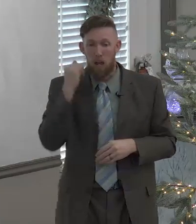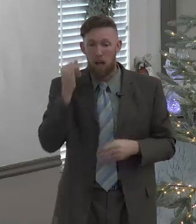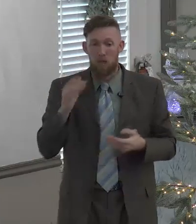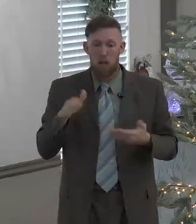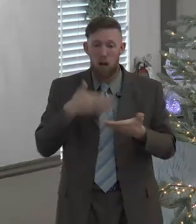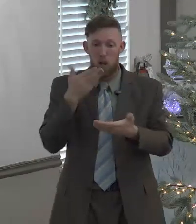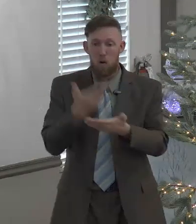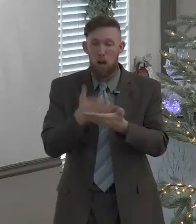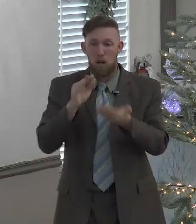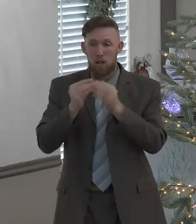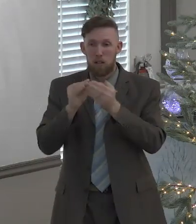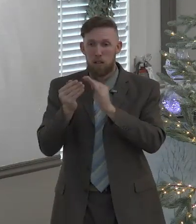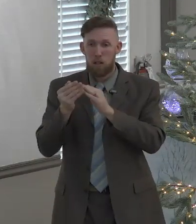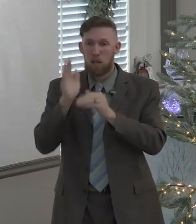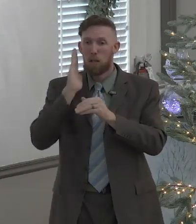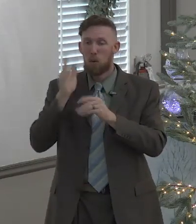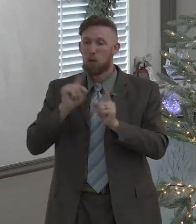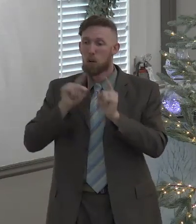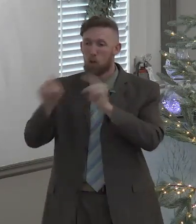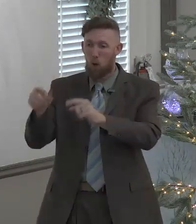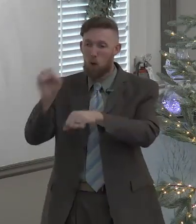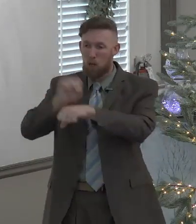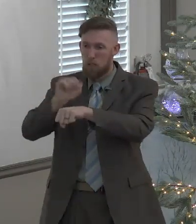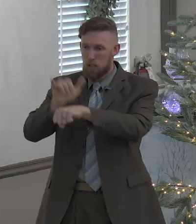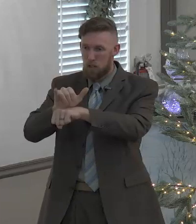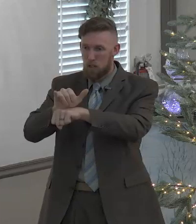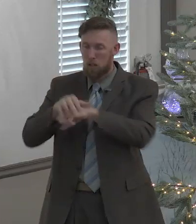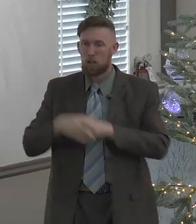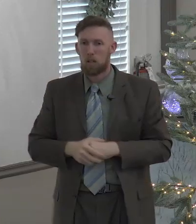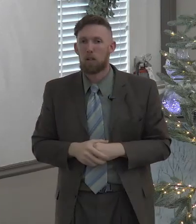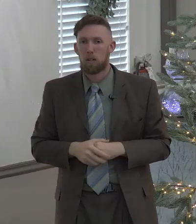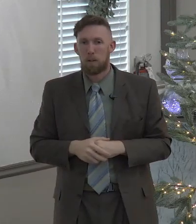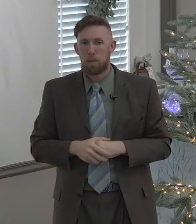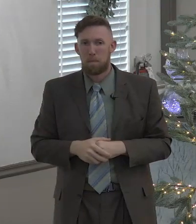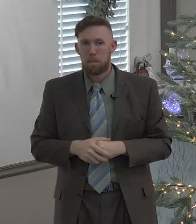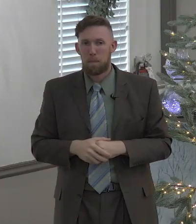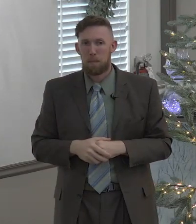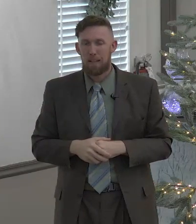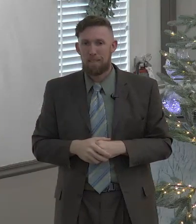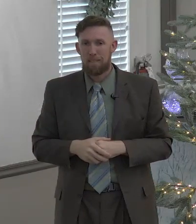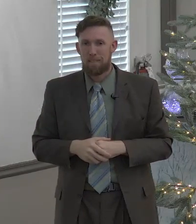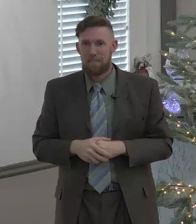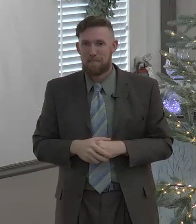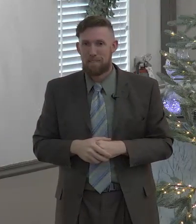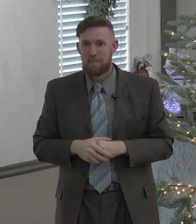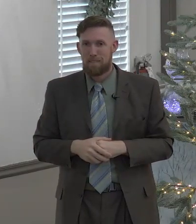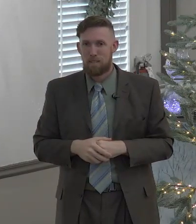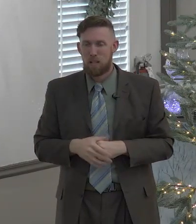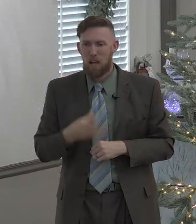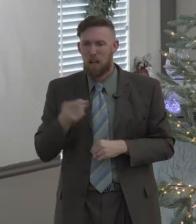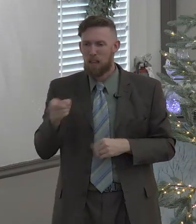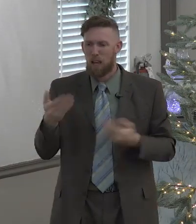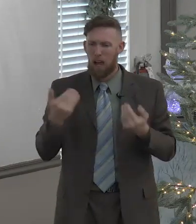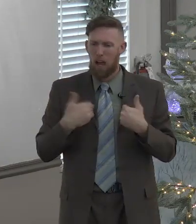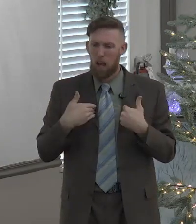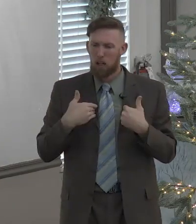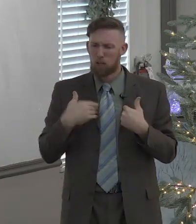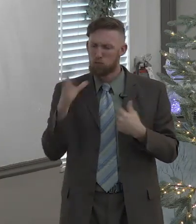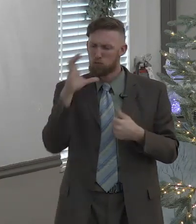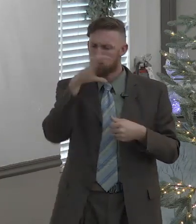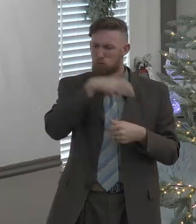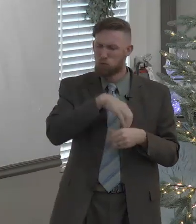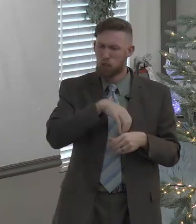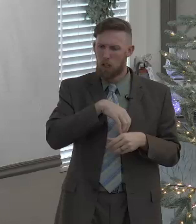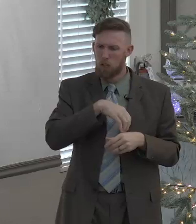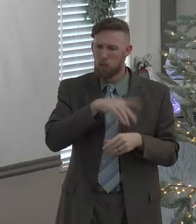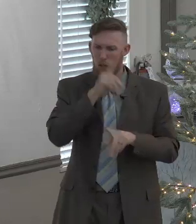others that when they came into a near area, they would immediately go to the synagogue. And in the synagogue, they had